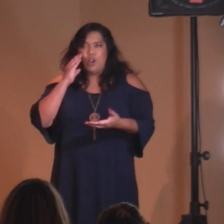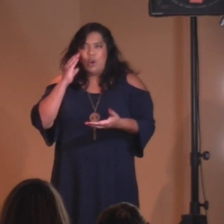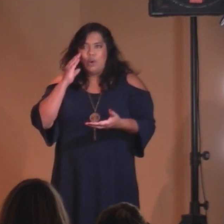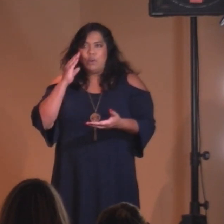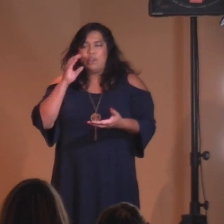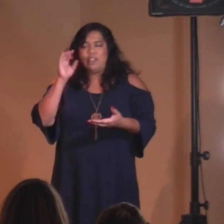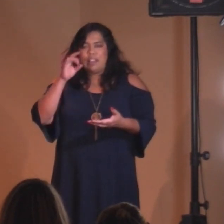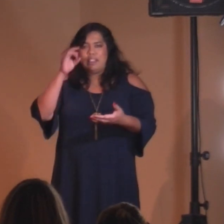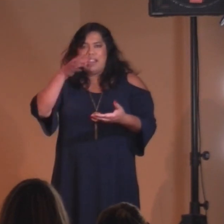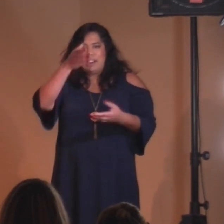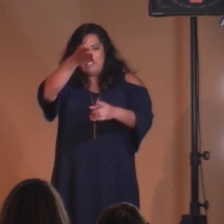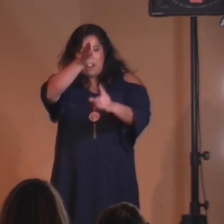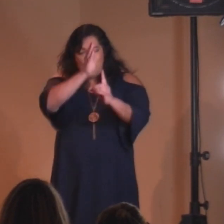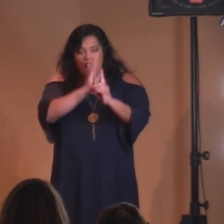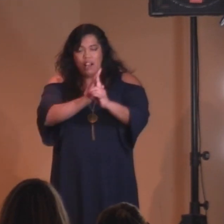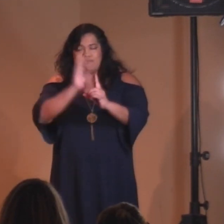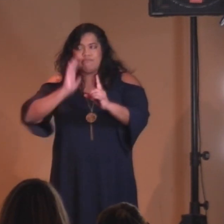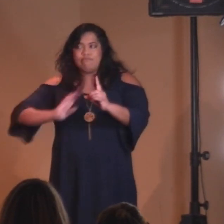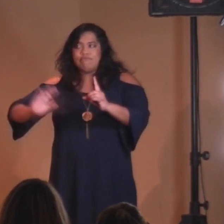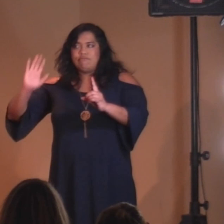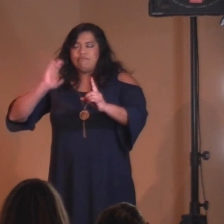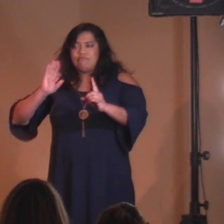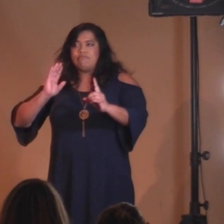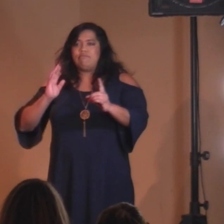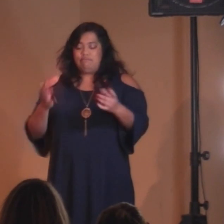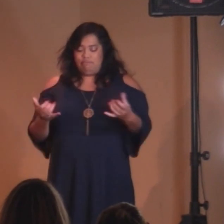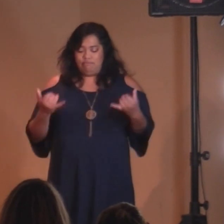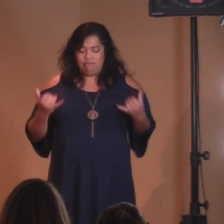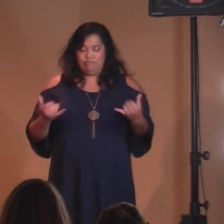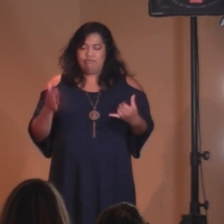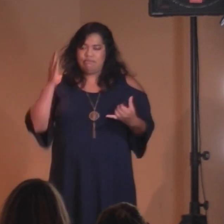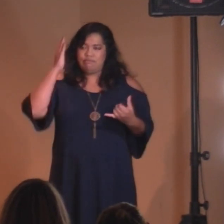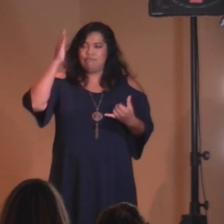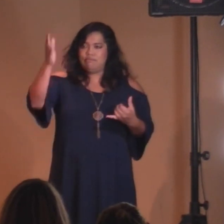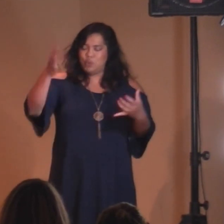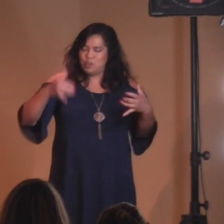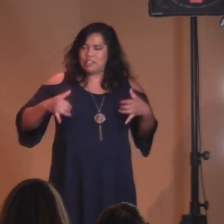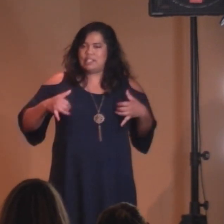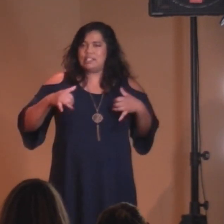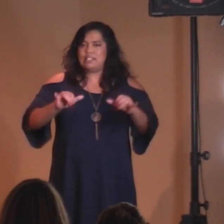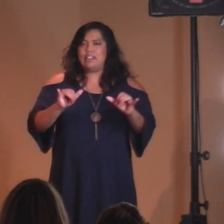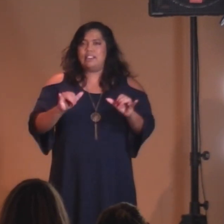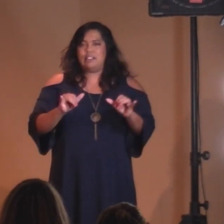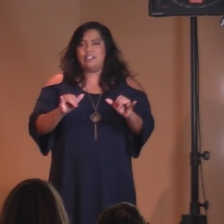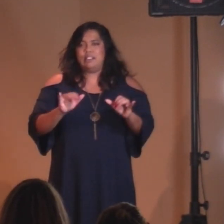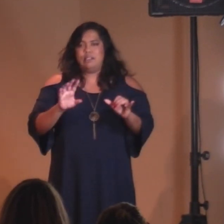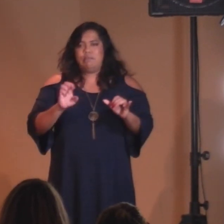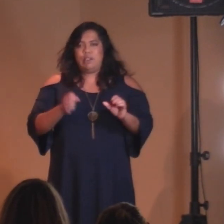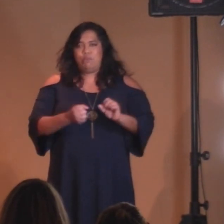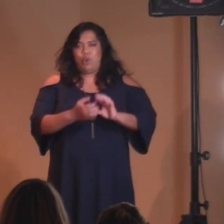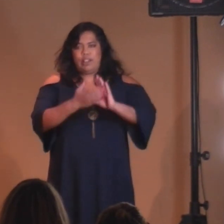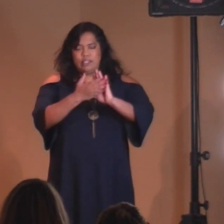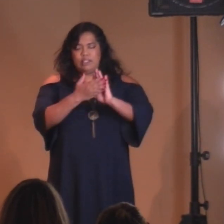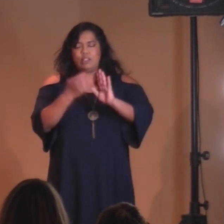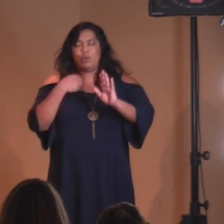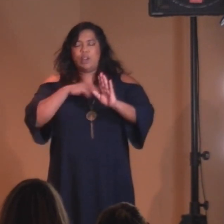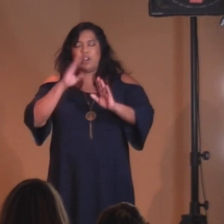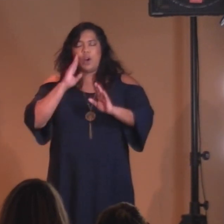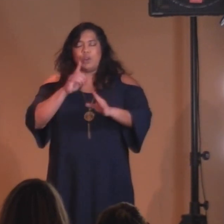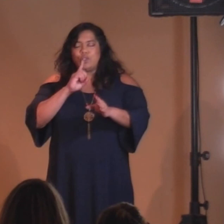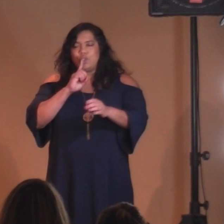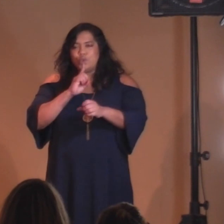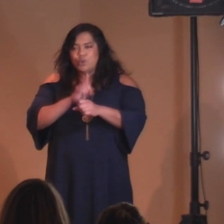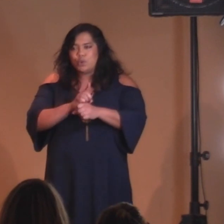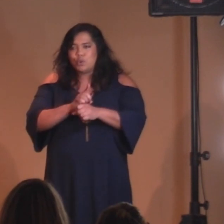was, ever is, and ever will be, powerful and present. Knowing that this is true and knowing that it already exists in the mind of